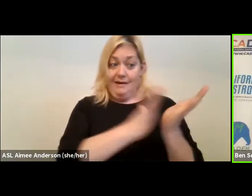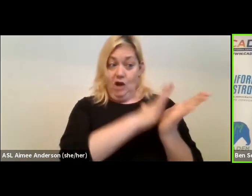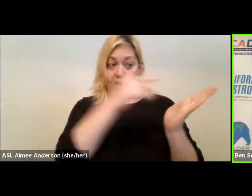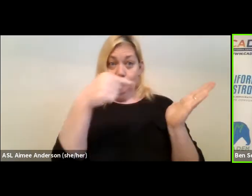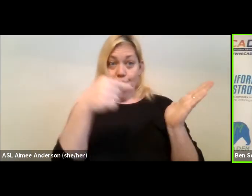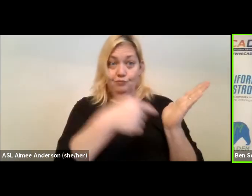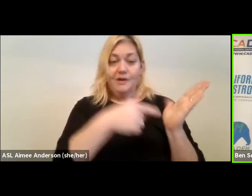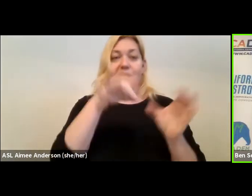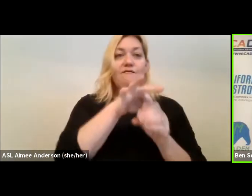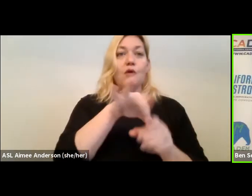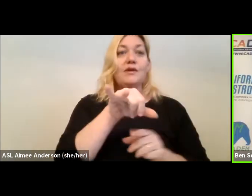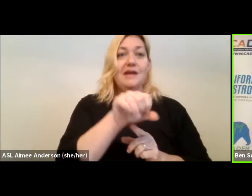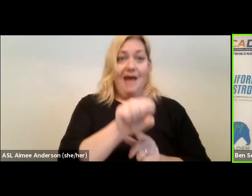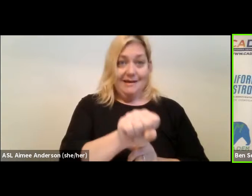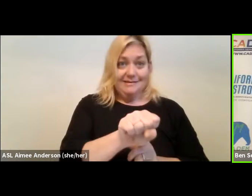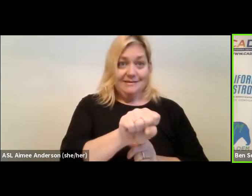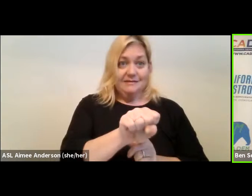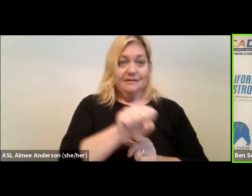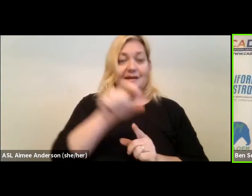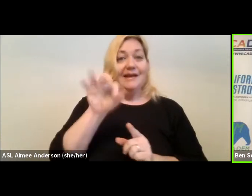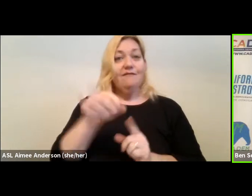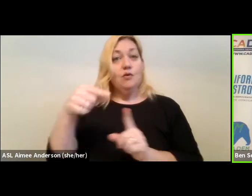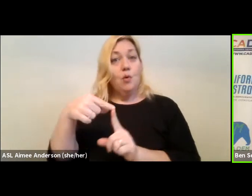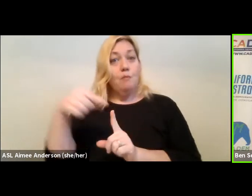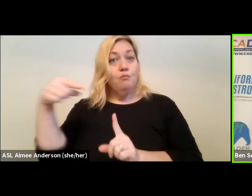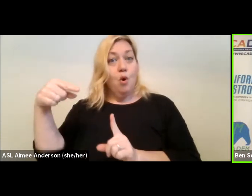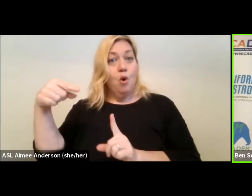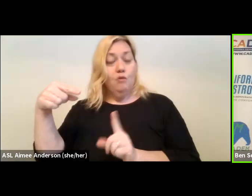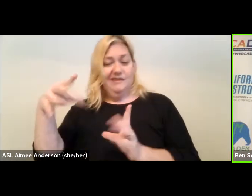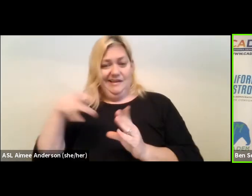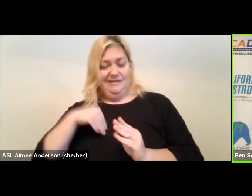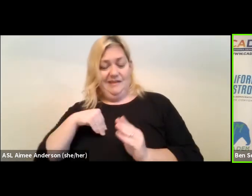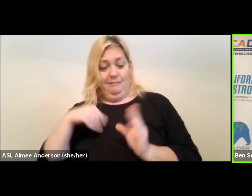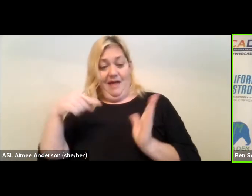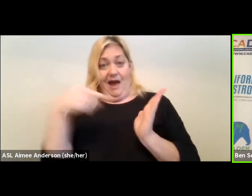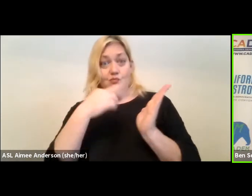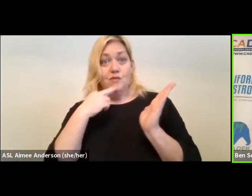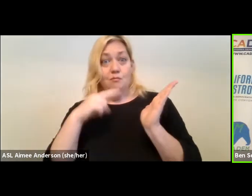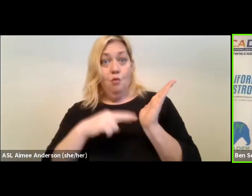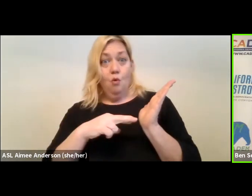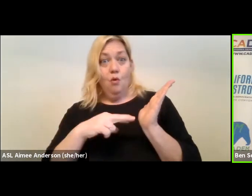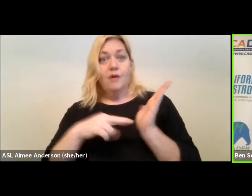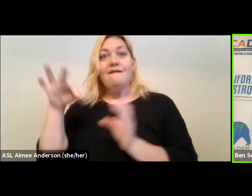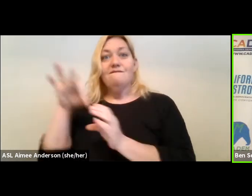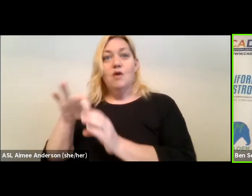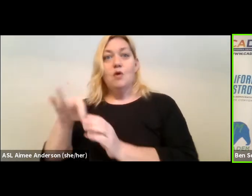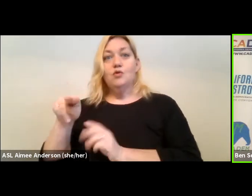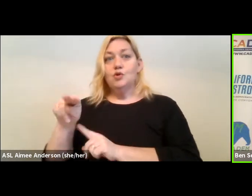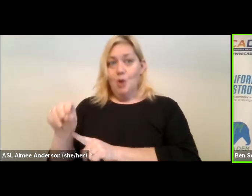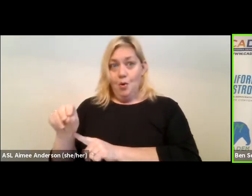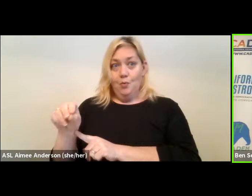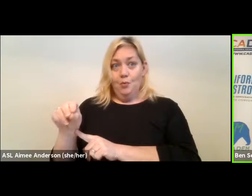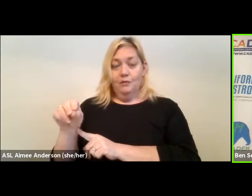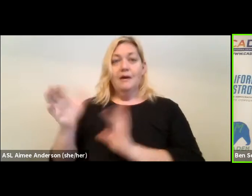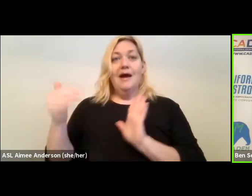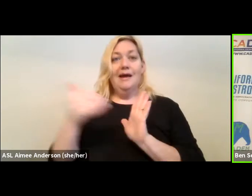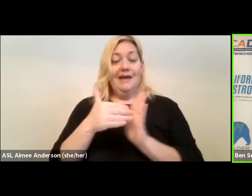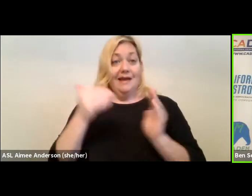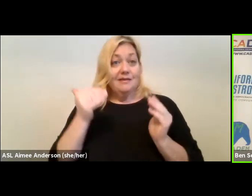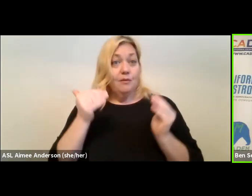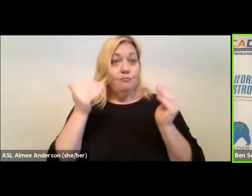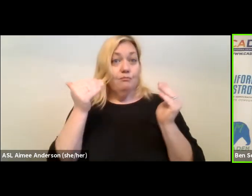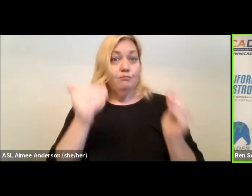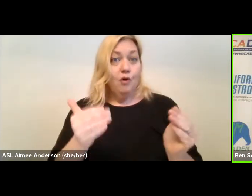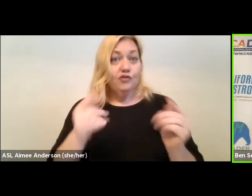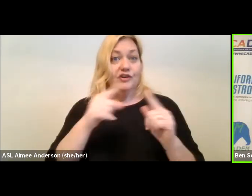report, vote yes. If you oppose accepting the credentials report, vote no. Again, the motion before the body is